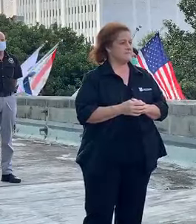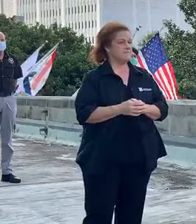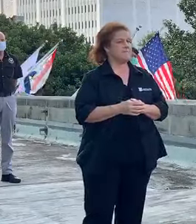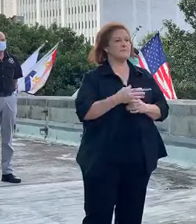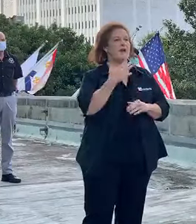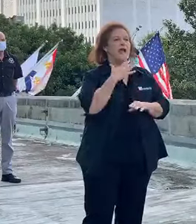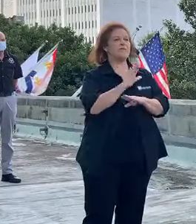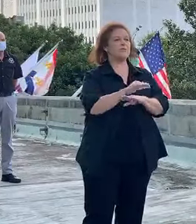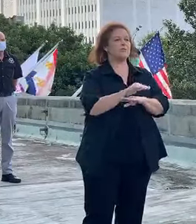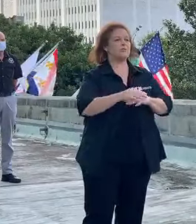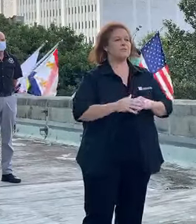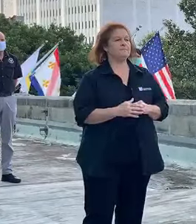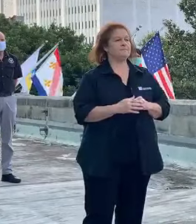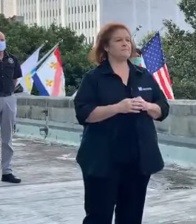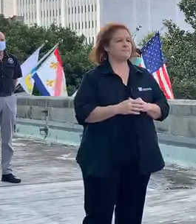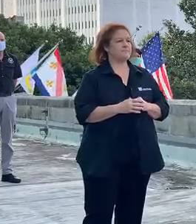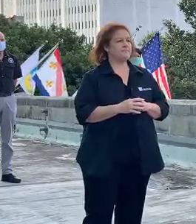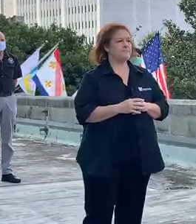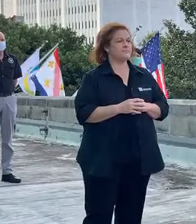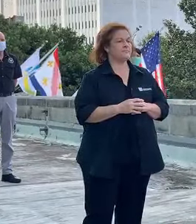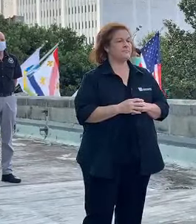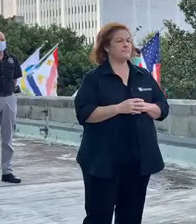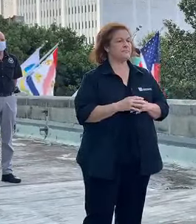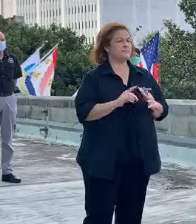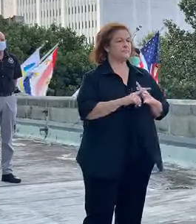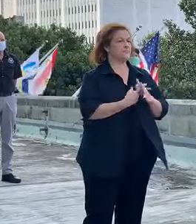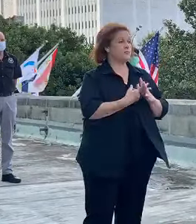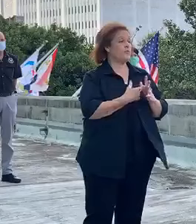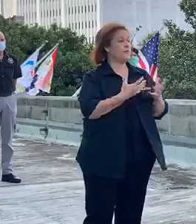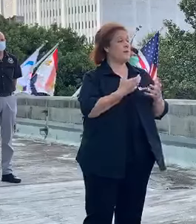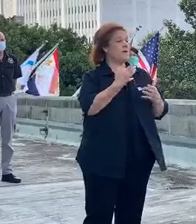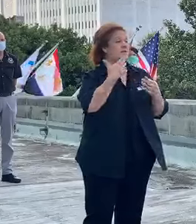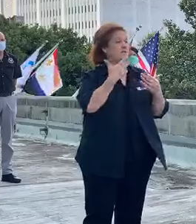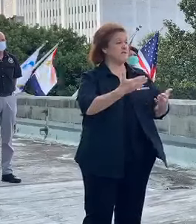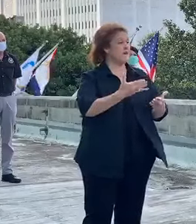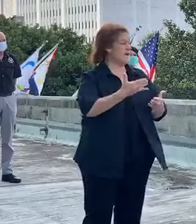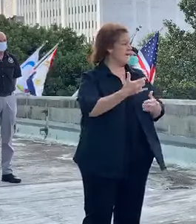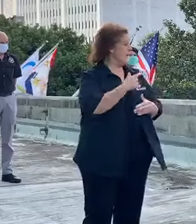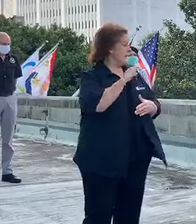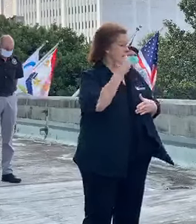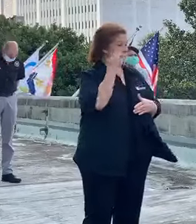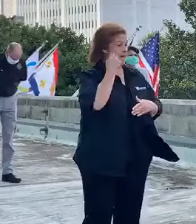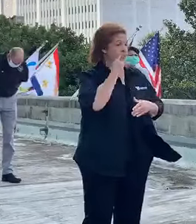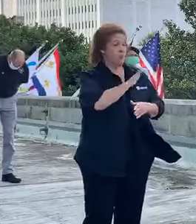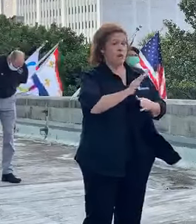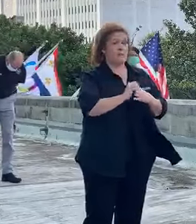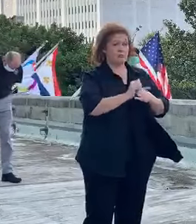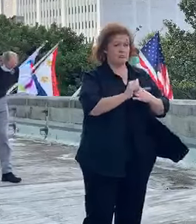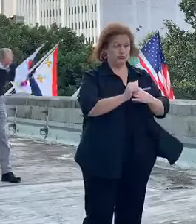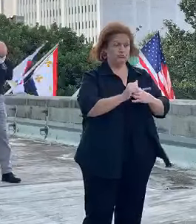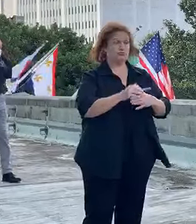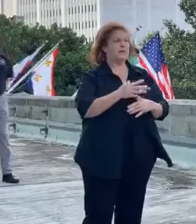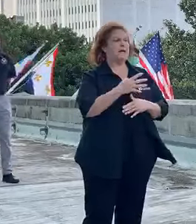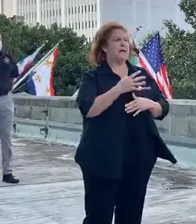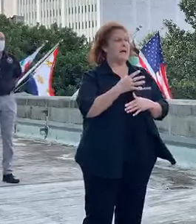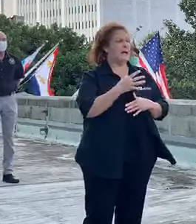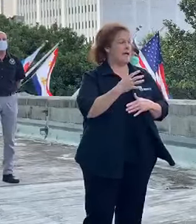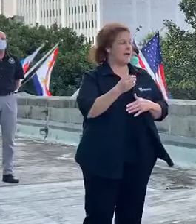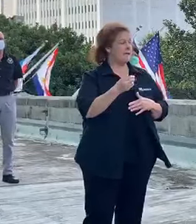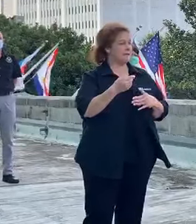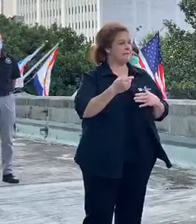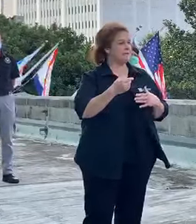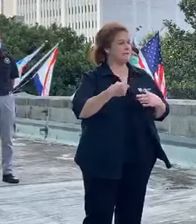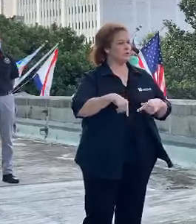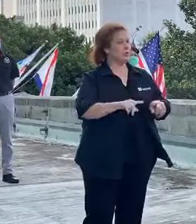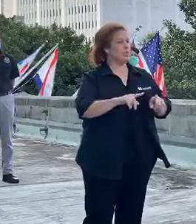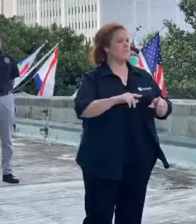Good afternoon. Let me start first by thanking our great mayor for your leadership and your resolve during these